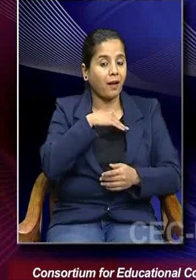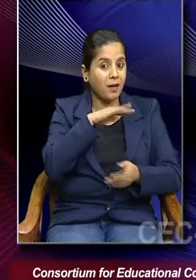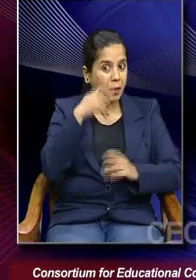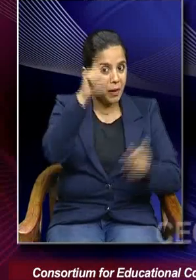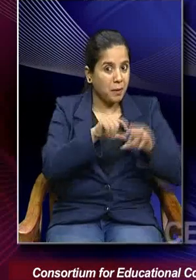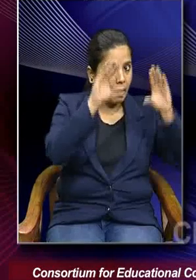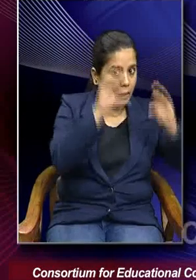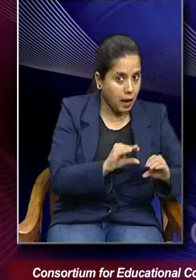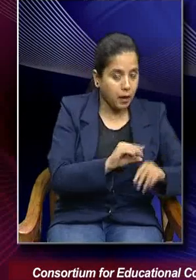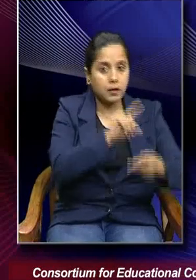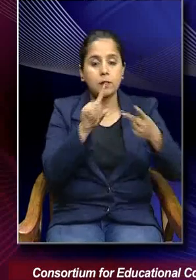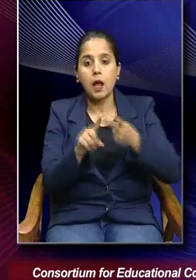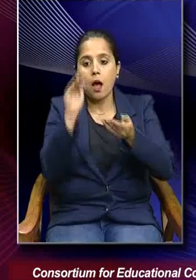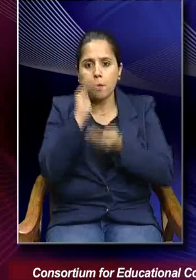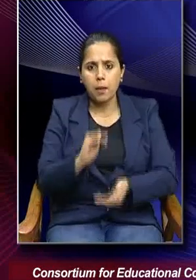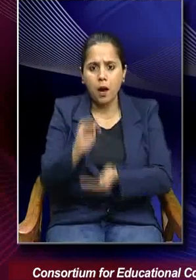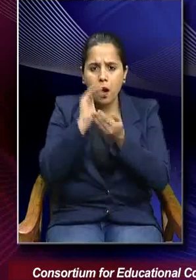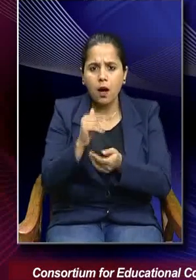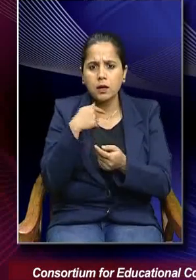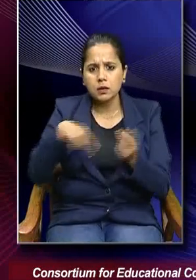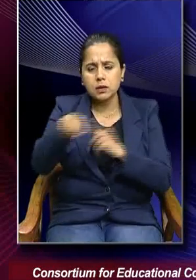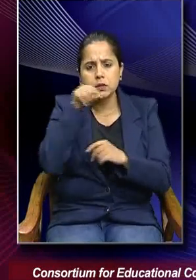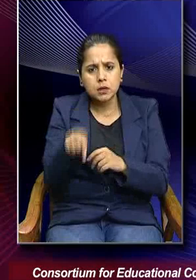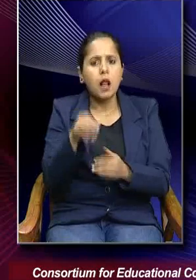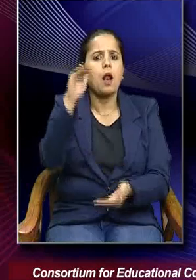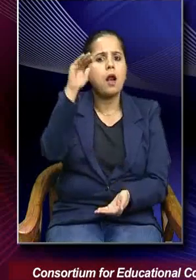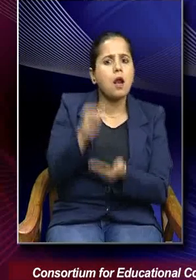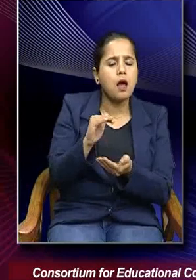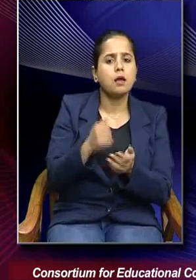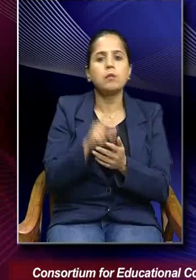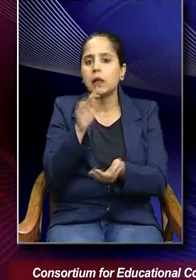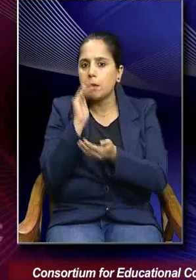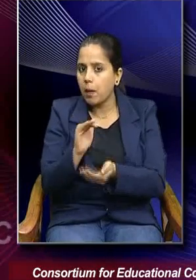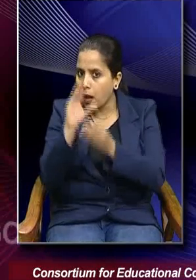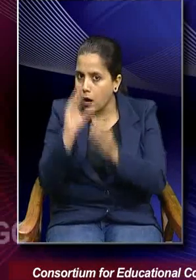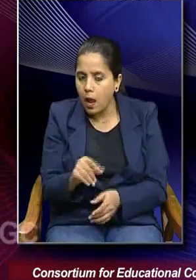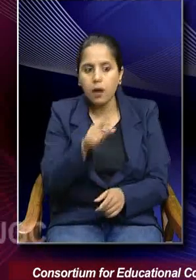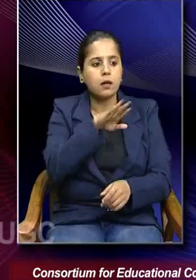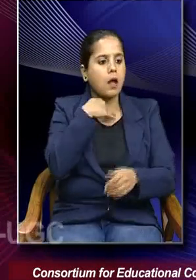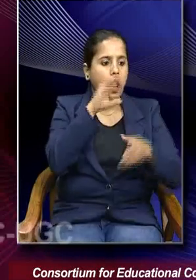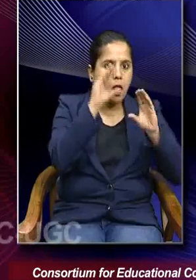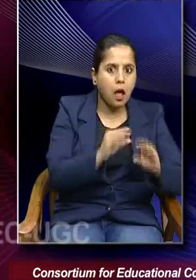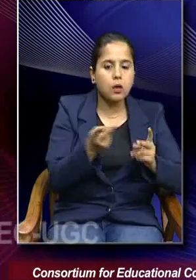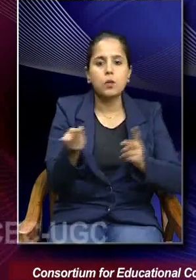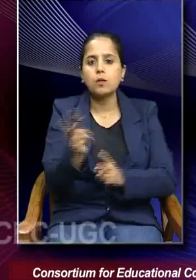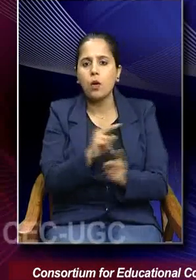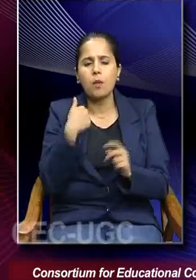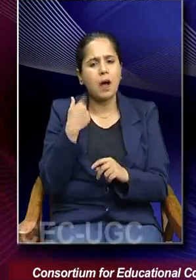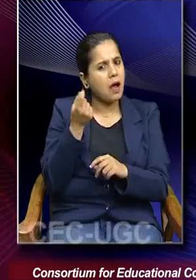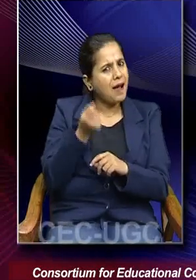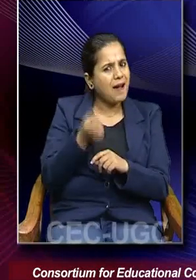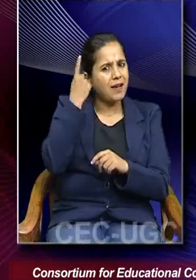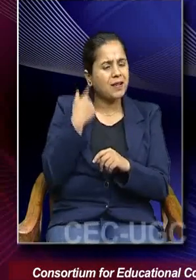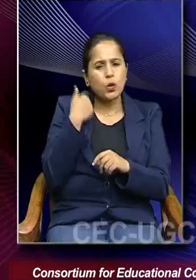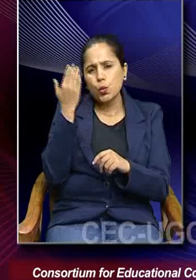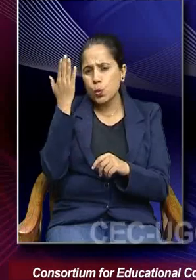less decline in birth rate. This is because of improved economic development process. So, we are trying to understand why there is